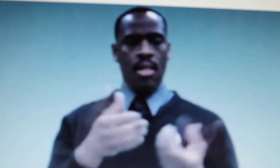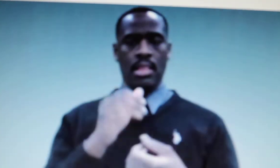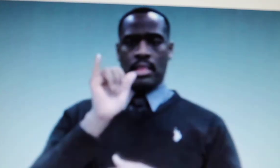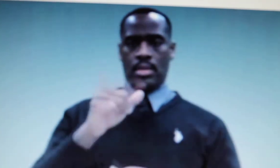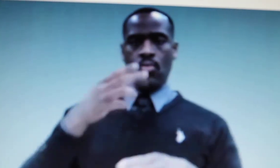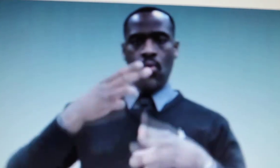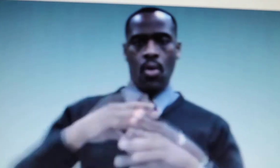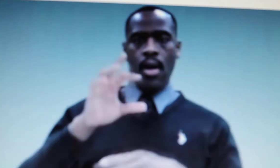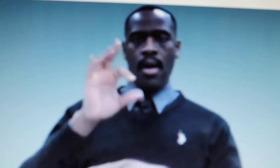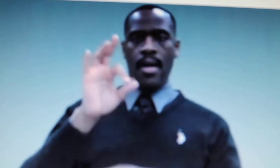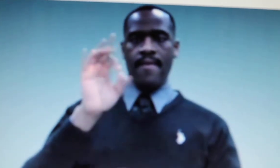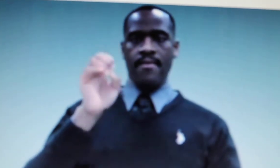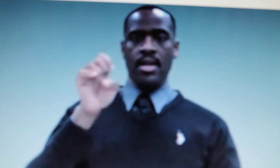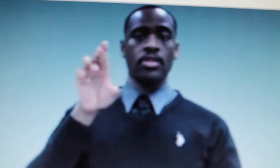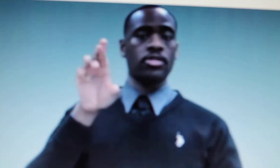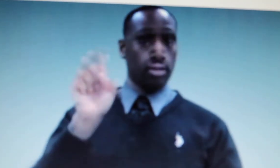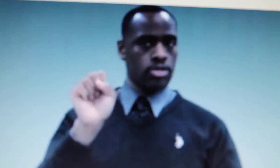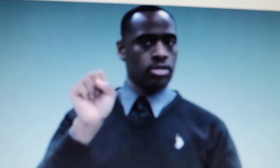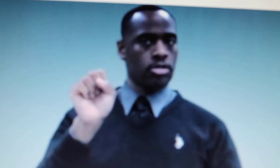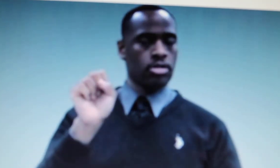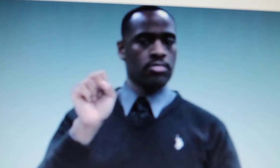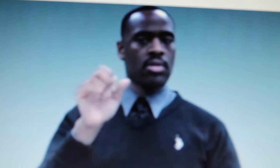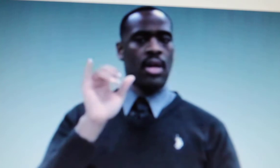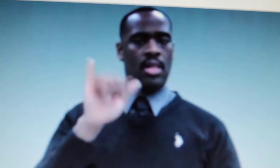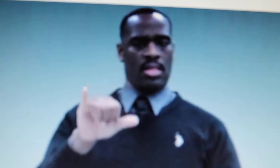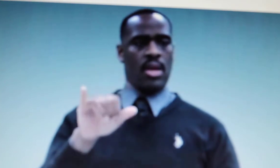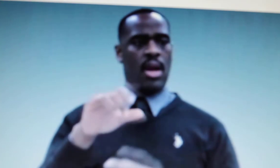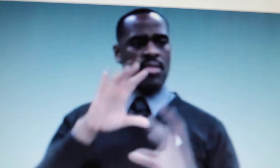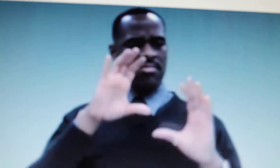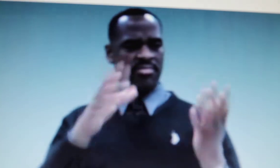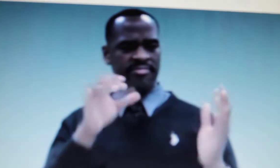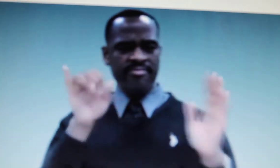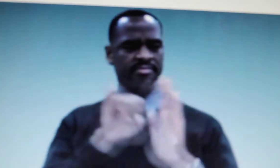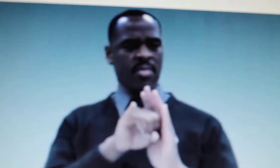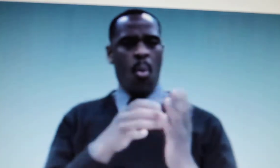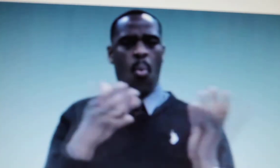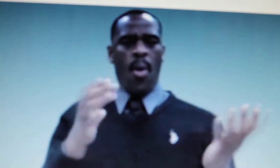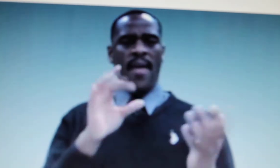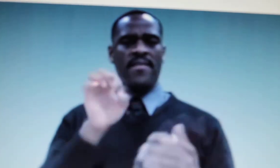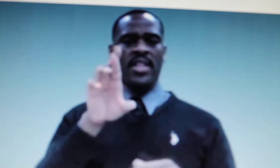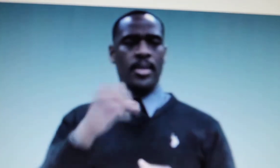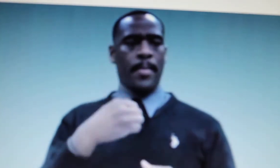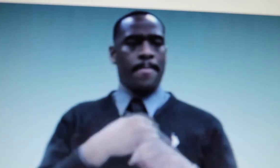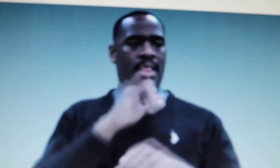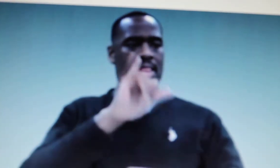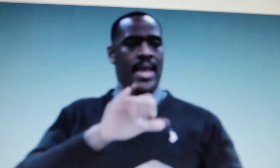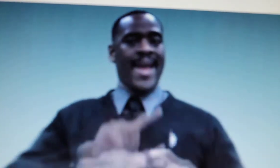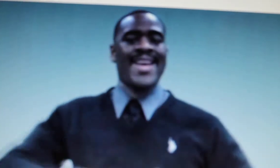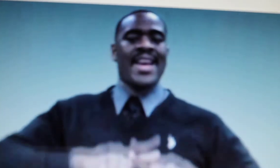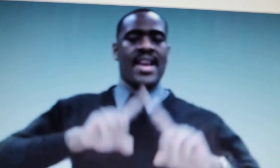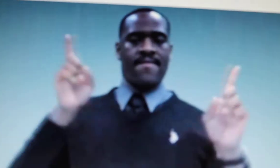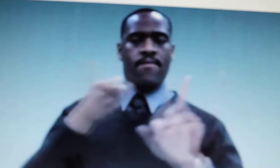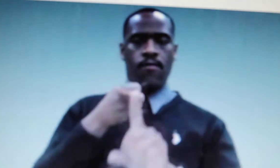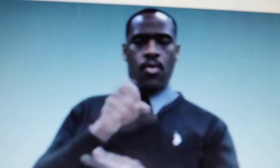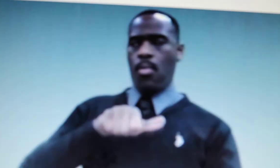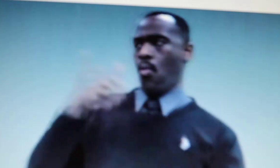that one uses. Those are all linguistic factors. So within that group, we want to